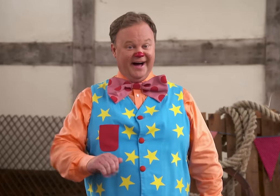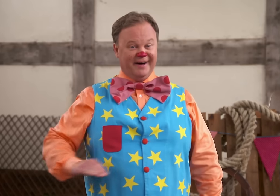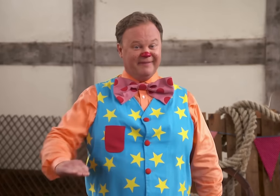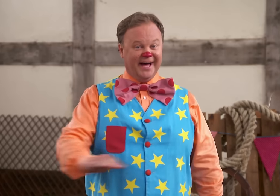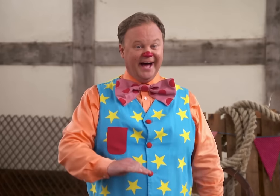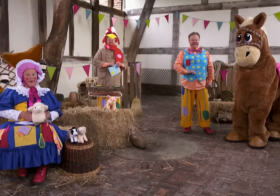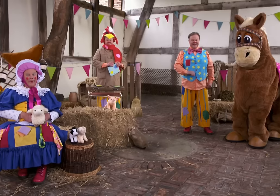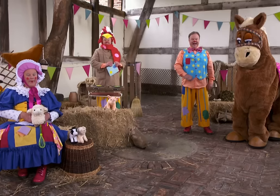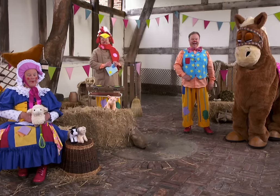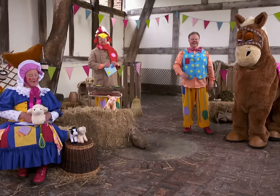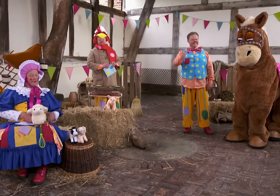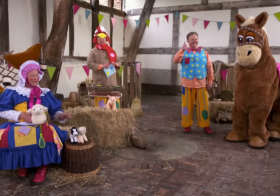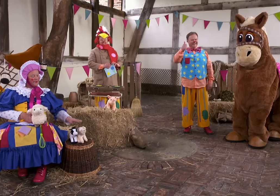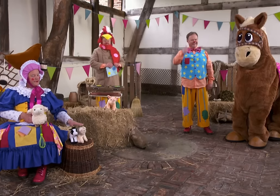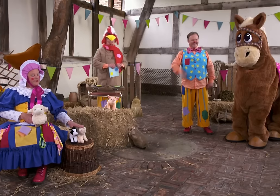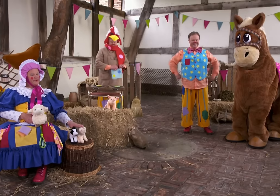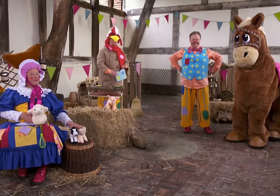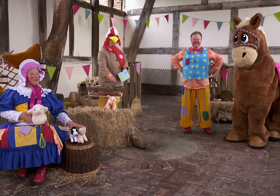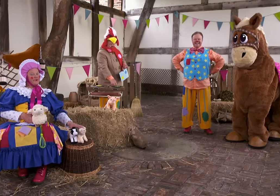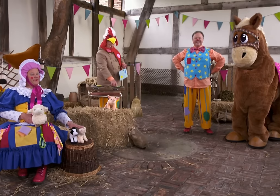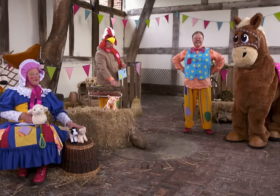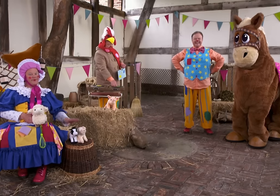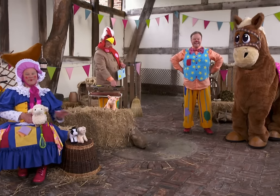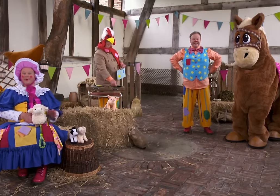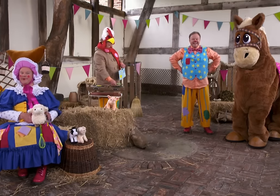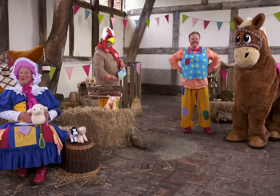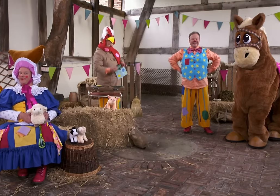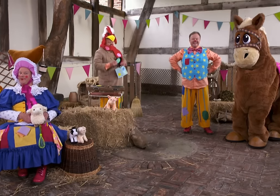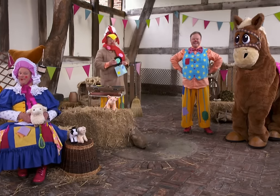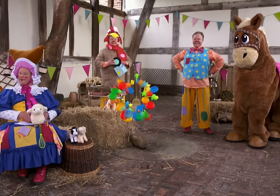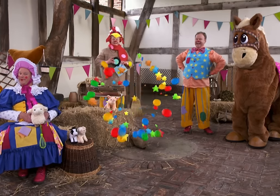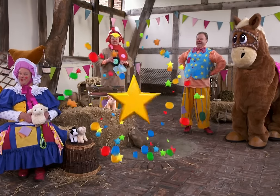Farm. Ugh, very good. Thank you, Old MacDonald.